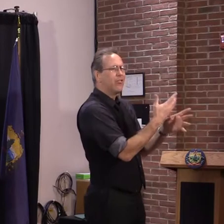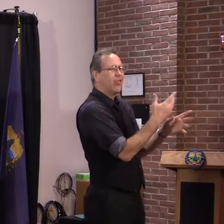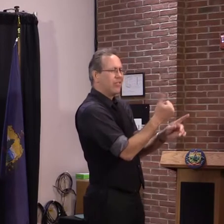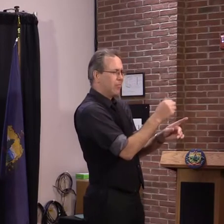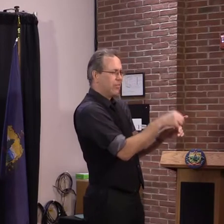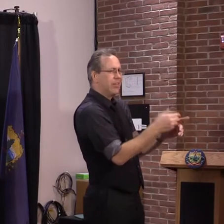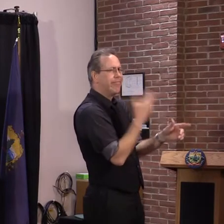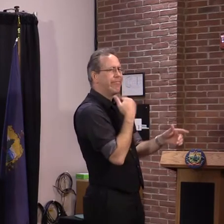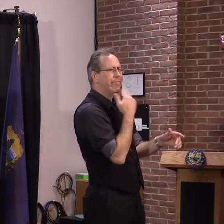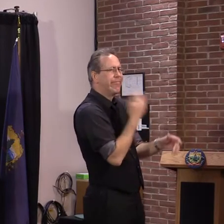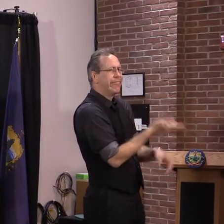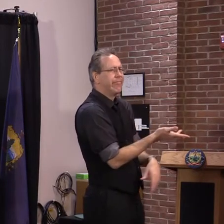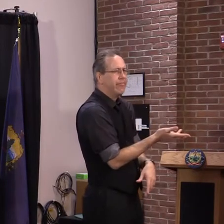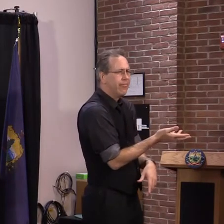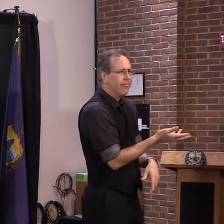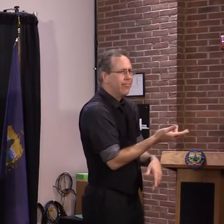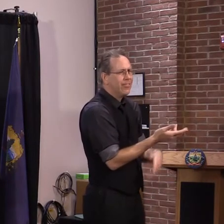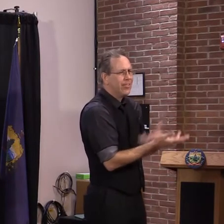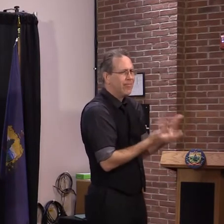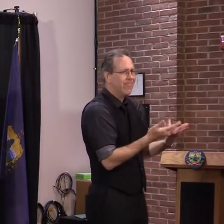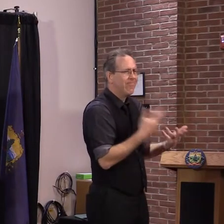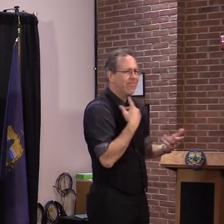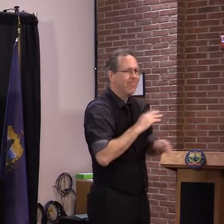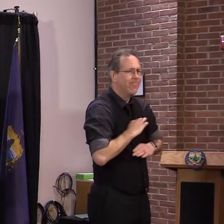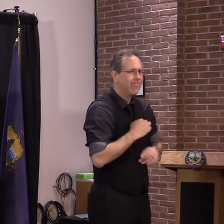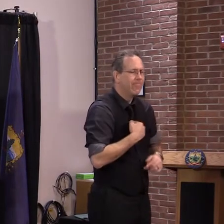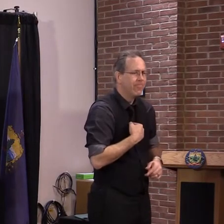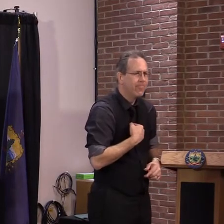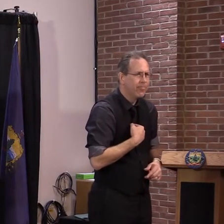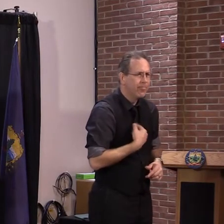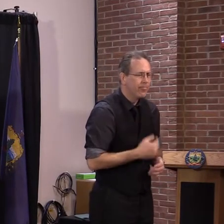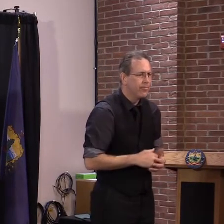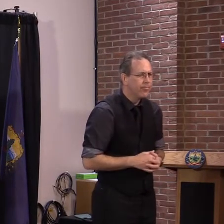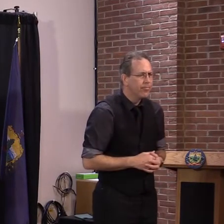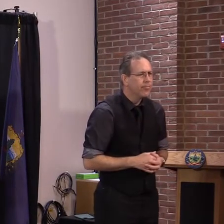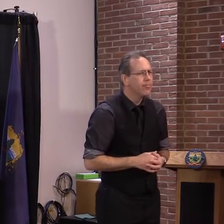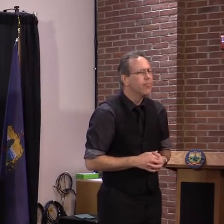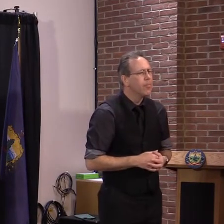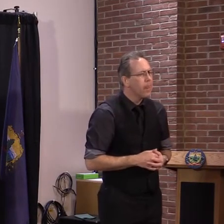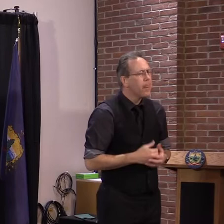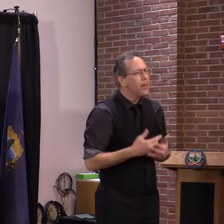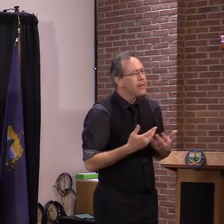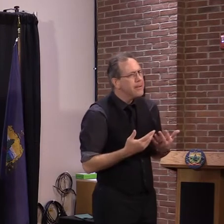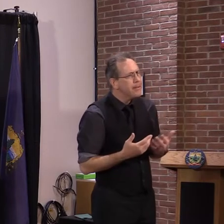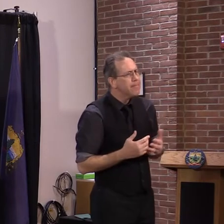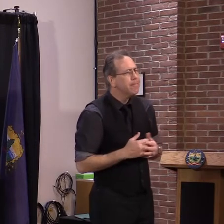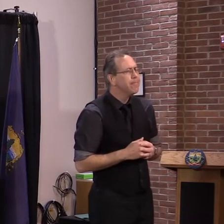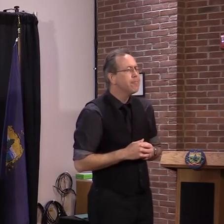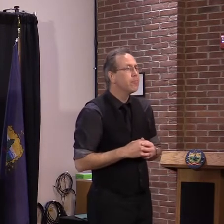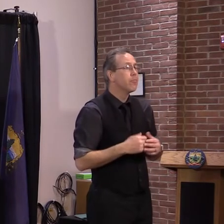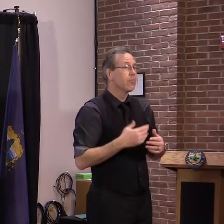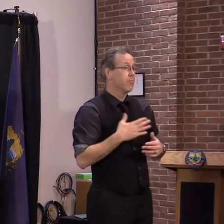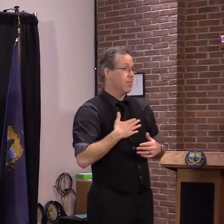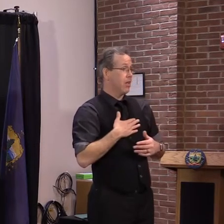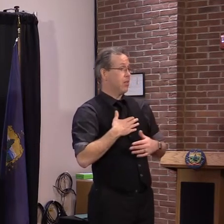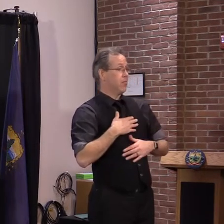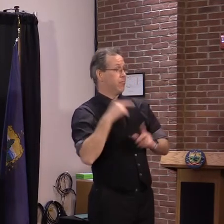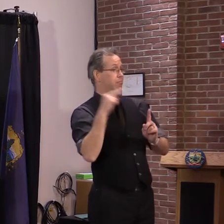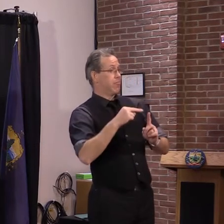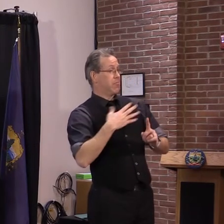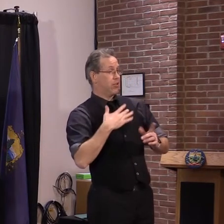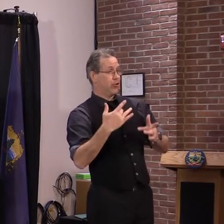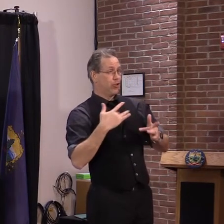would help 10% of Vermonters. What I think what I'm concerned with is that they passed